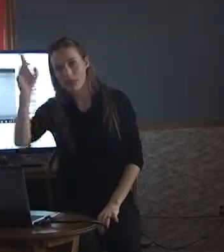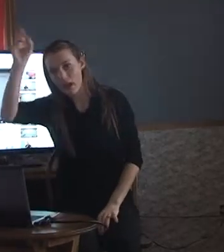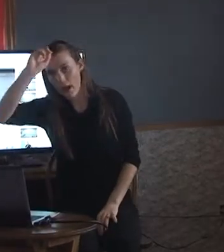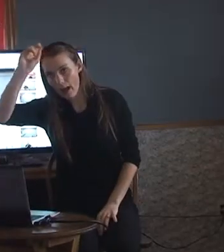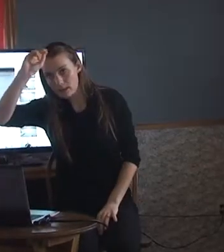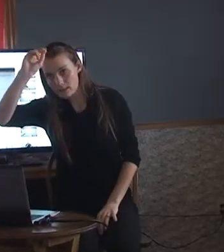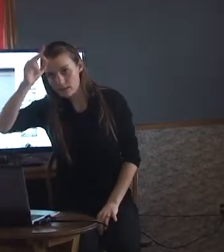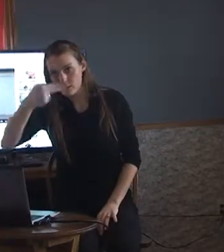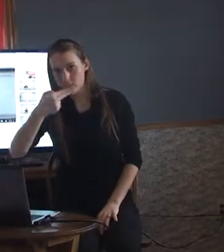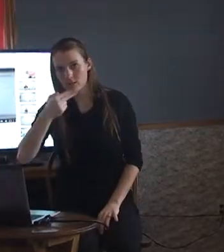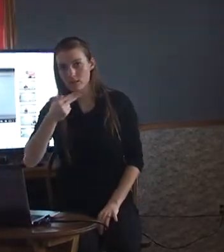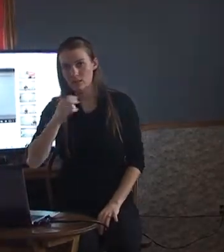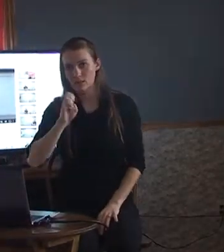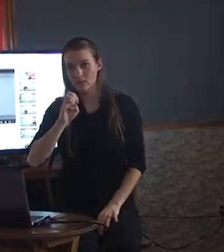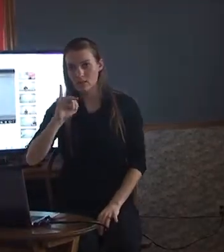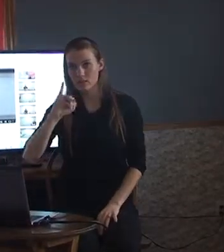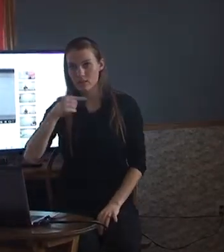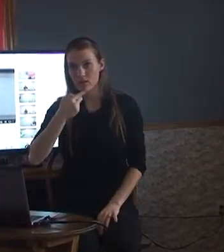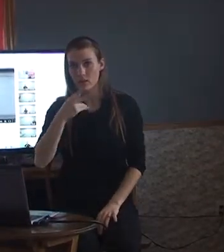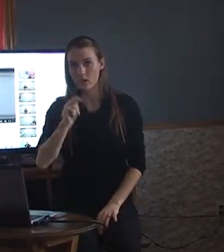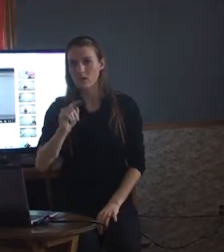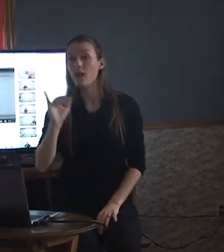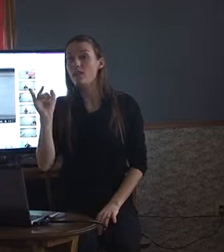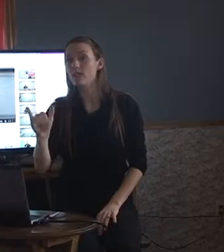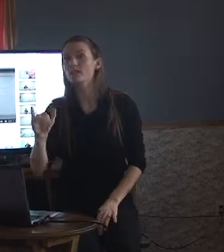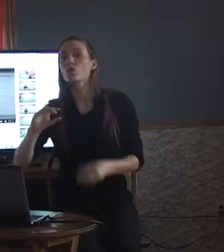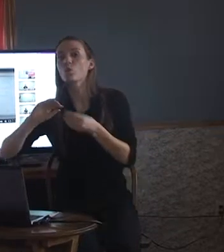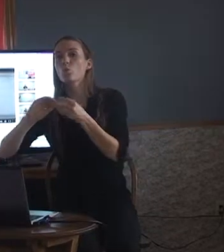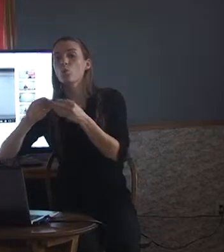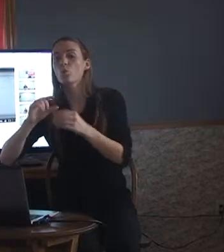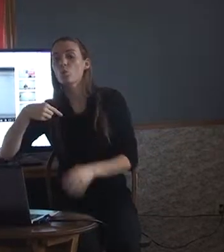would be quantitative data, or weight.